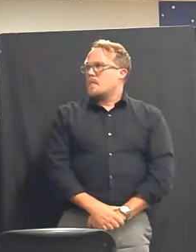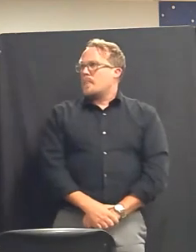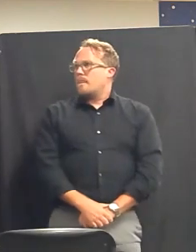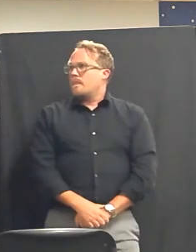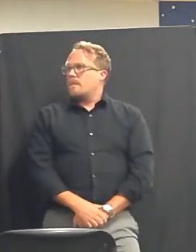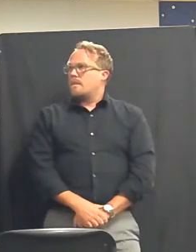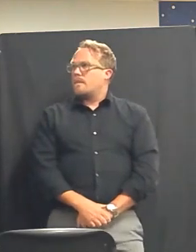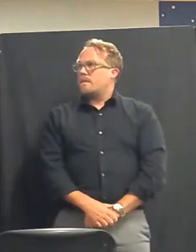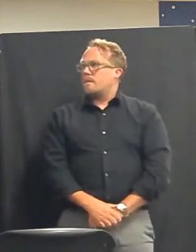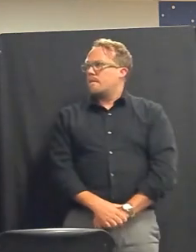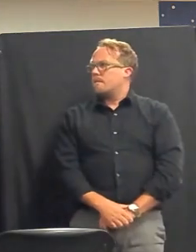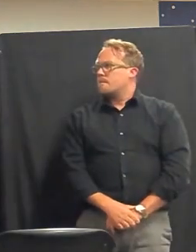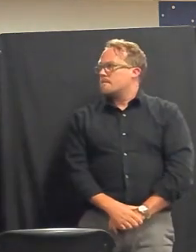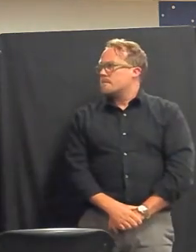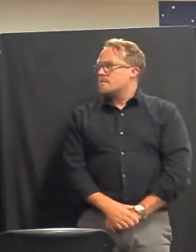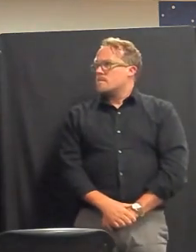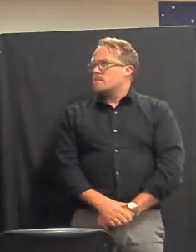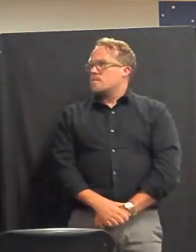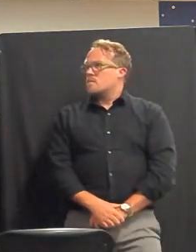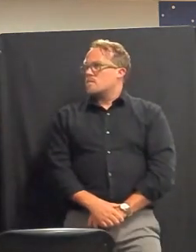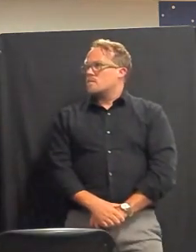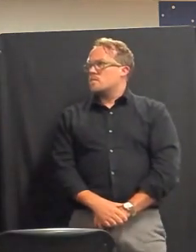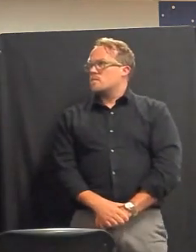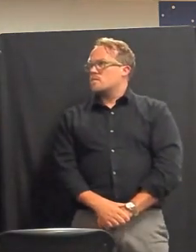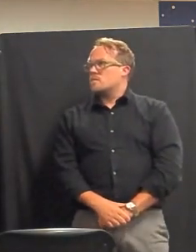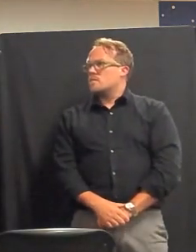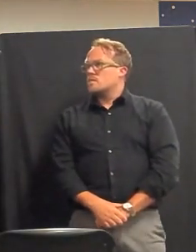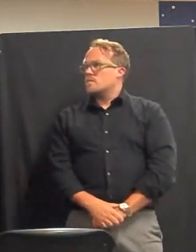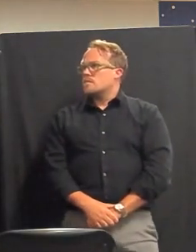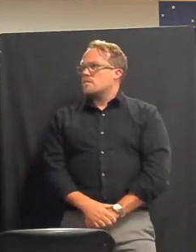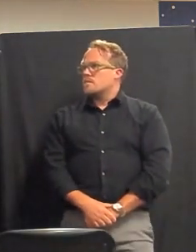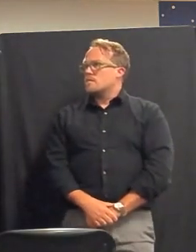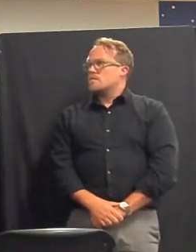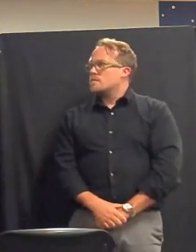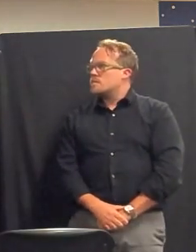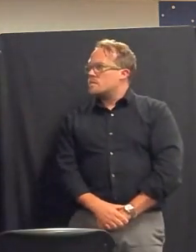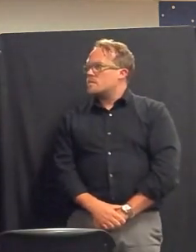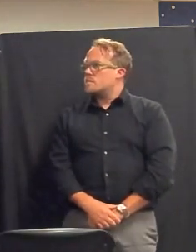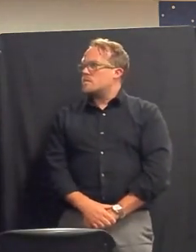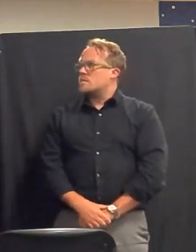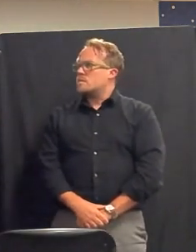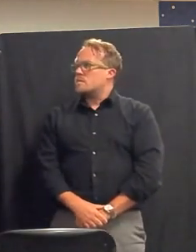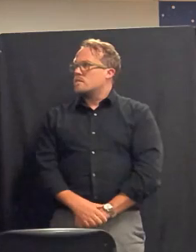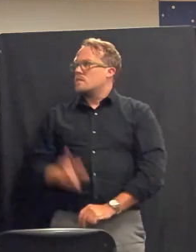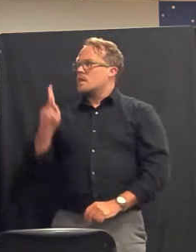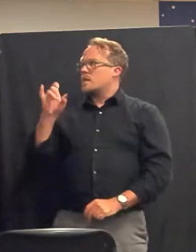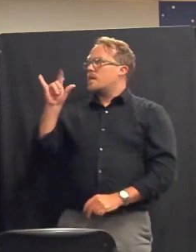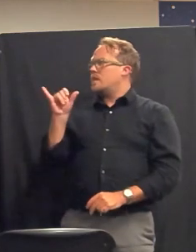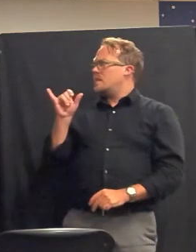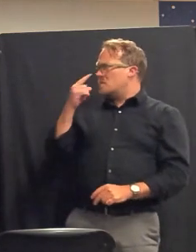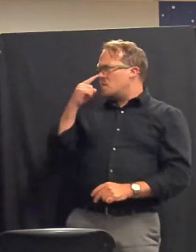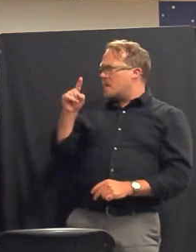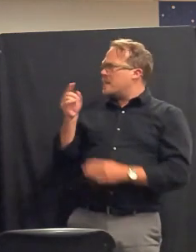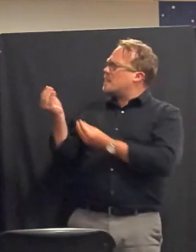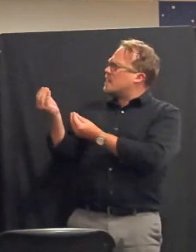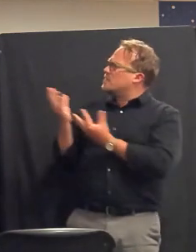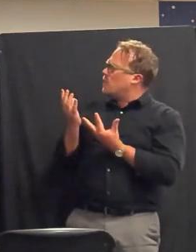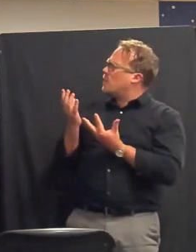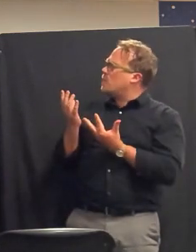And did that answer your question? Just if you would keep us